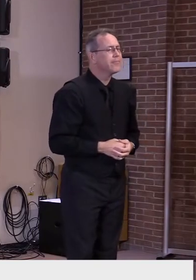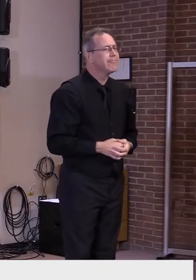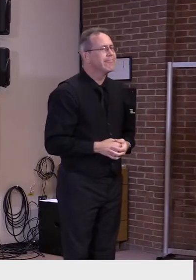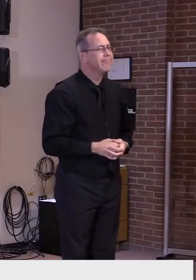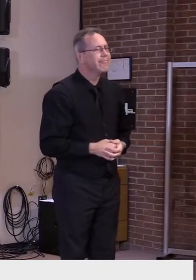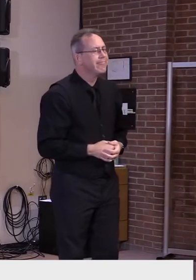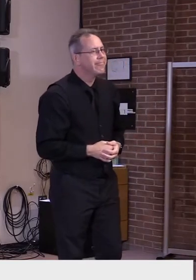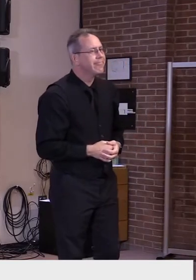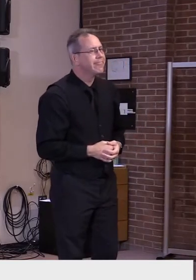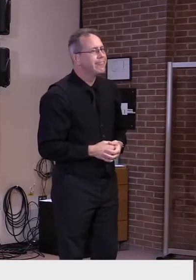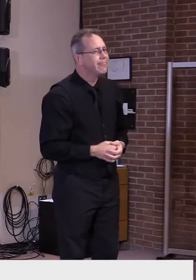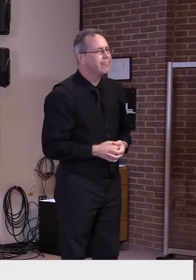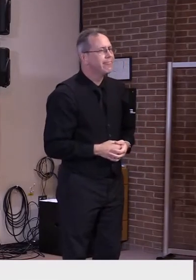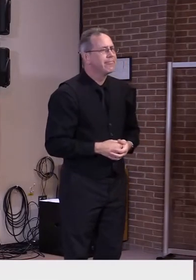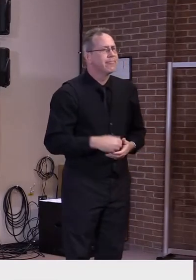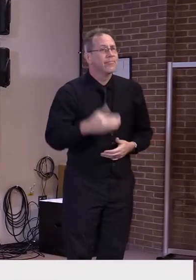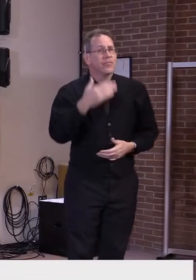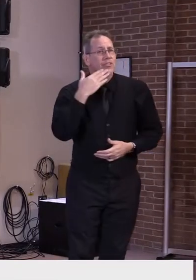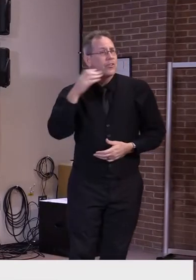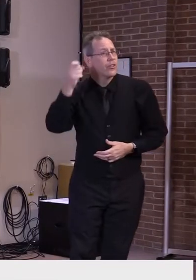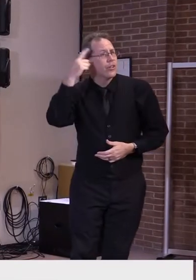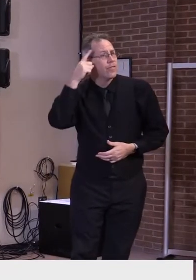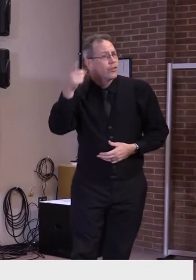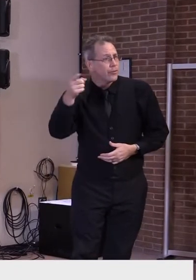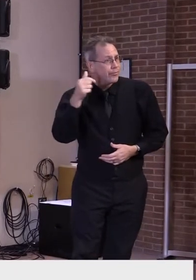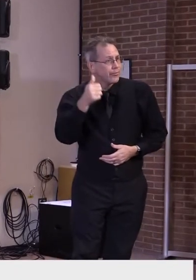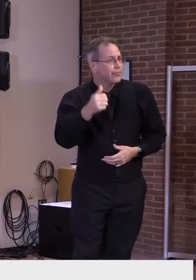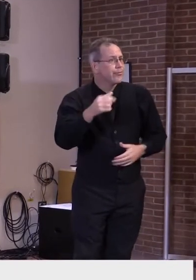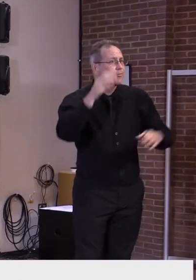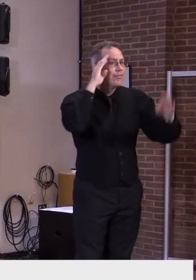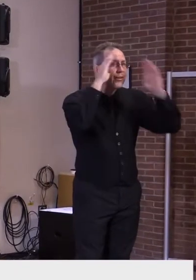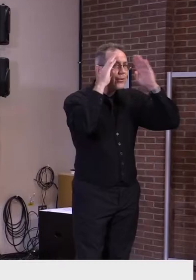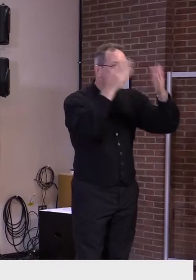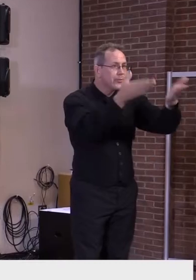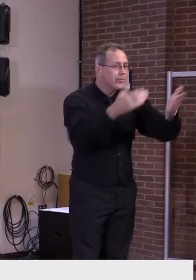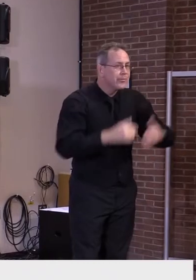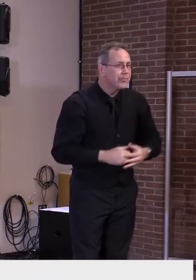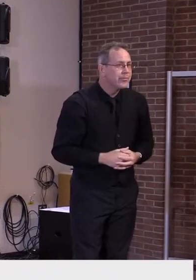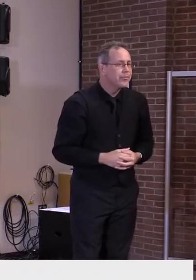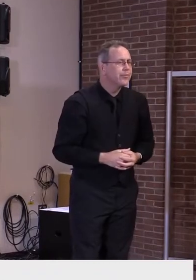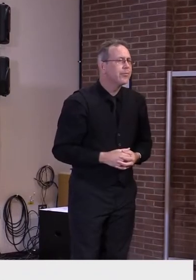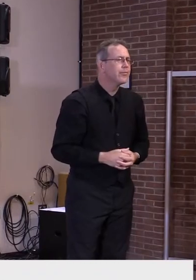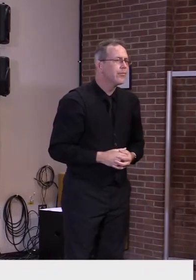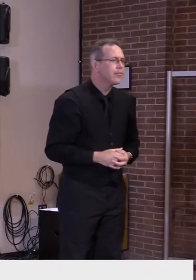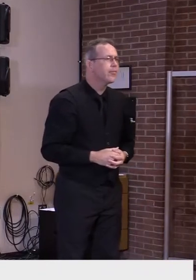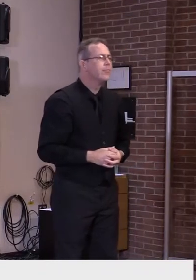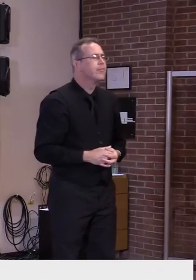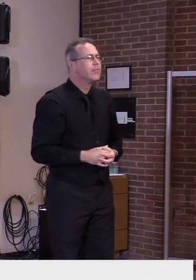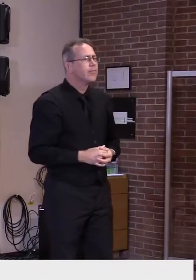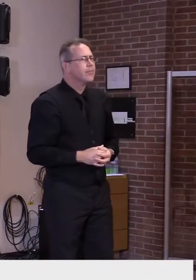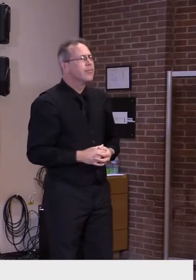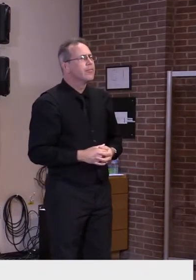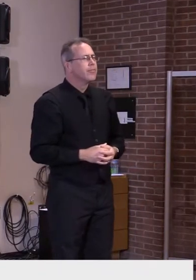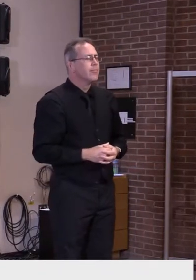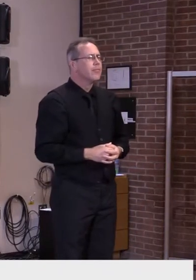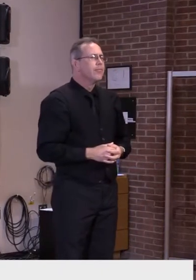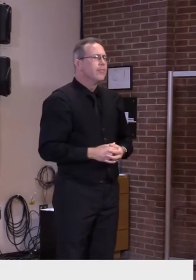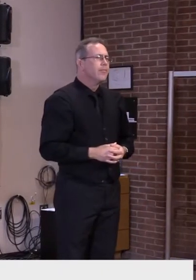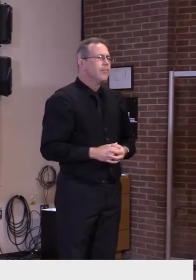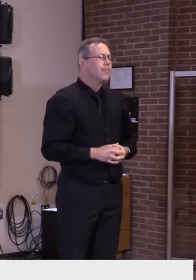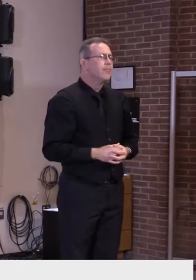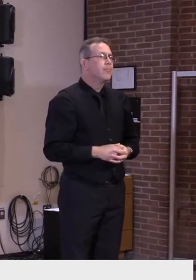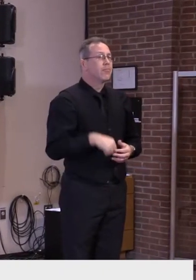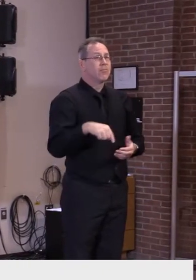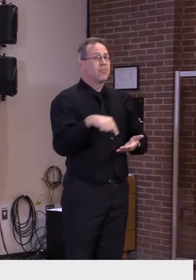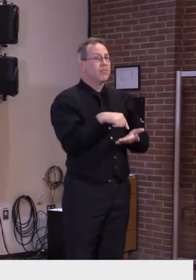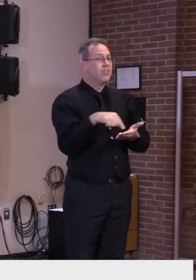Thank you very much, Governor, and good afternoon, everybody. So taking a look at this week's presentation, starting with Vermont's case numbers